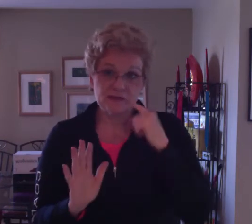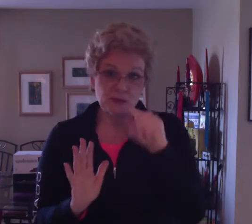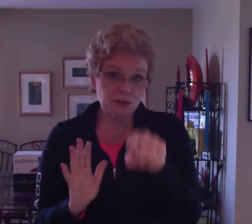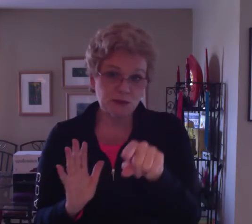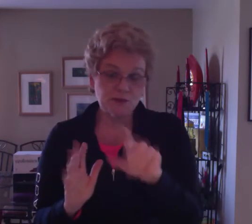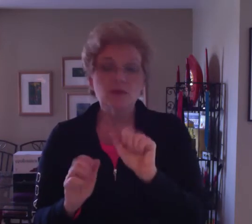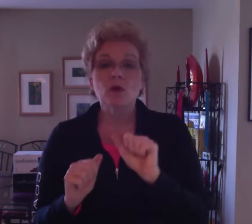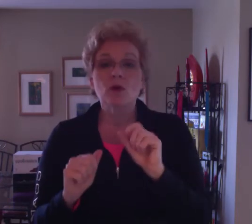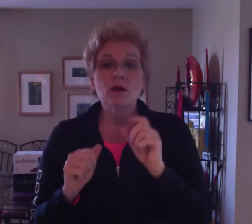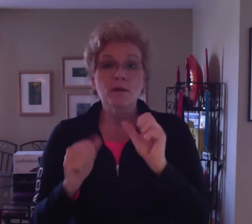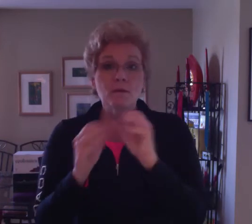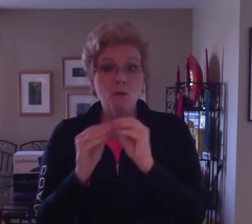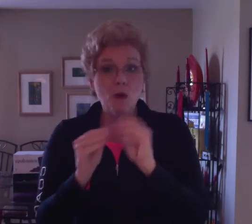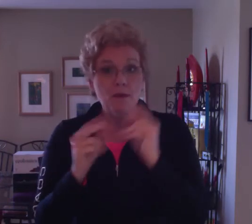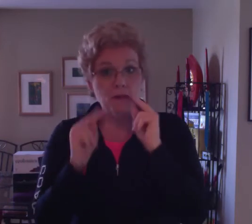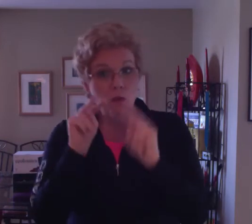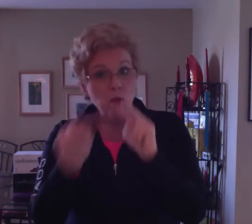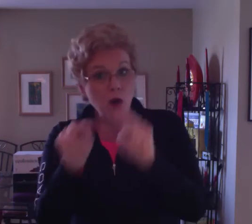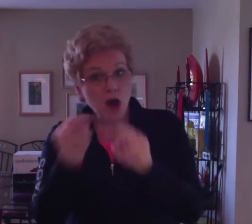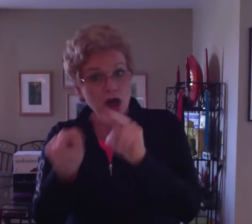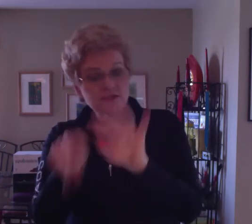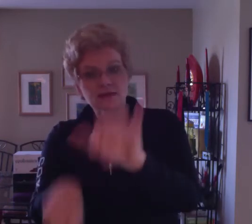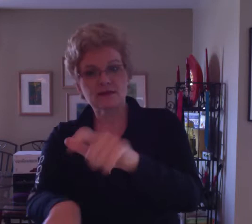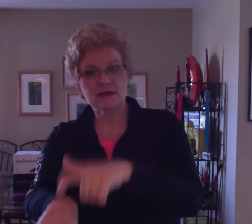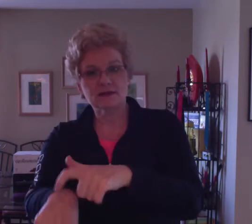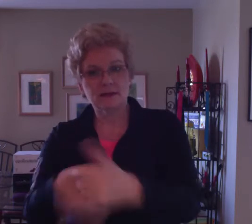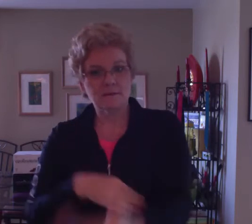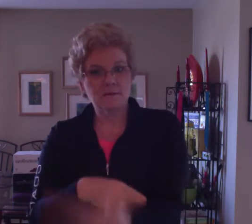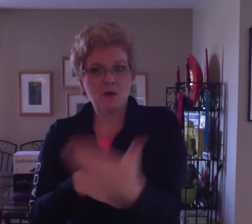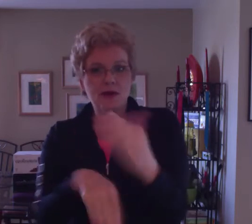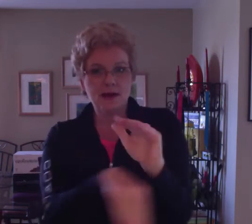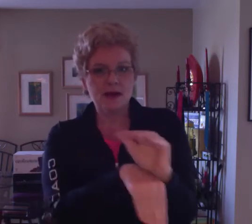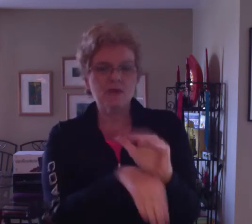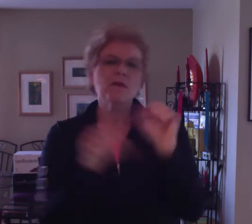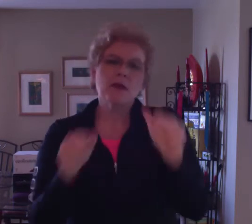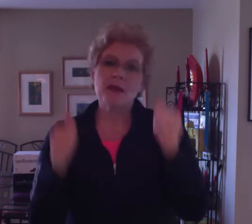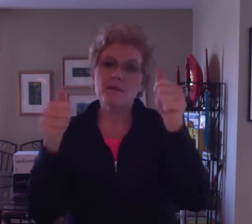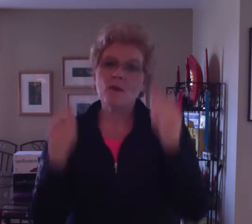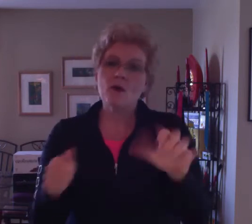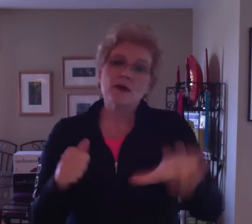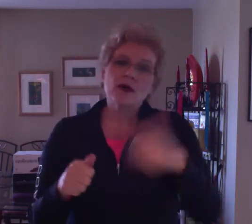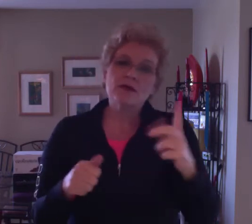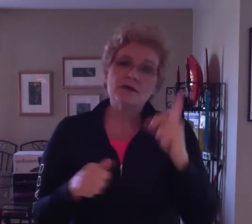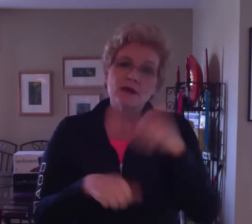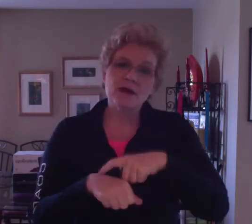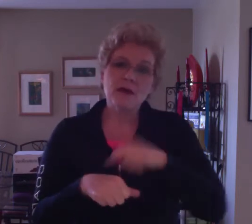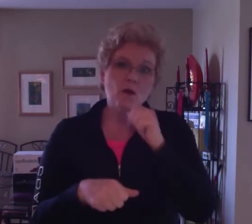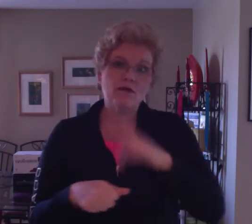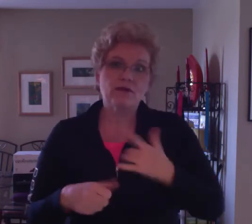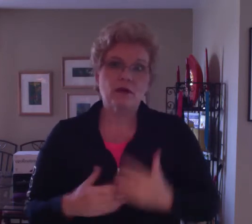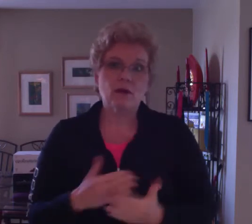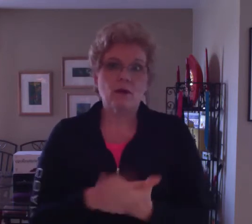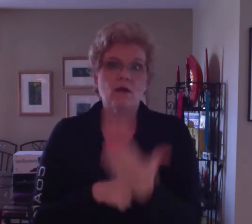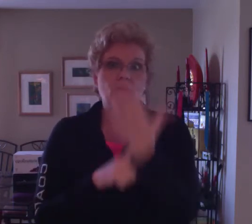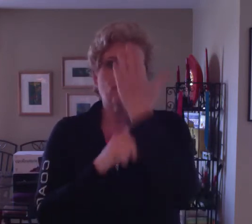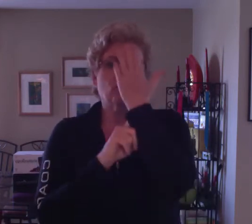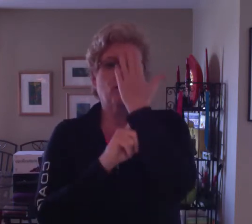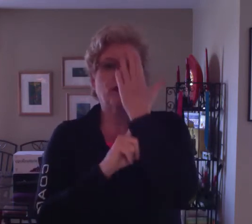by more eyes at those times. Sure, feel free to post other times. I just don't want you to feel bombarded by having to post so much. But I will say